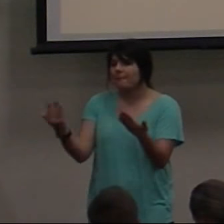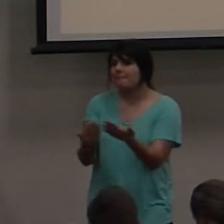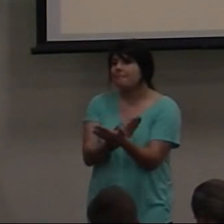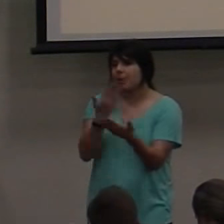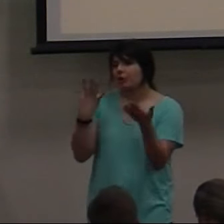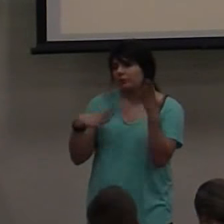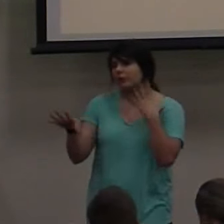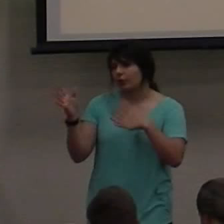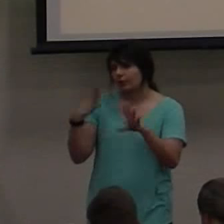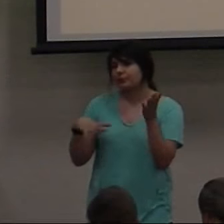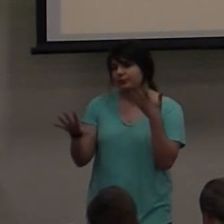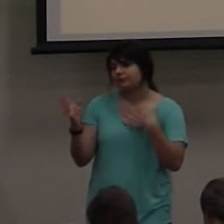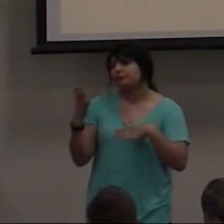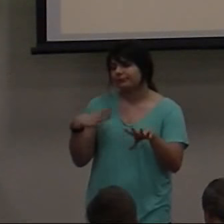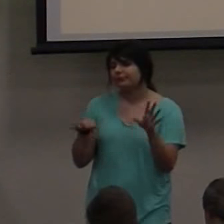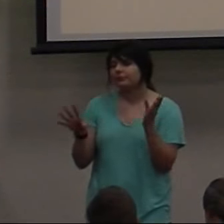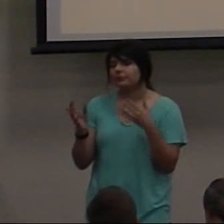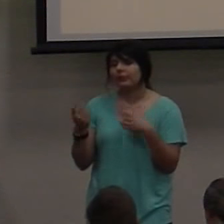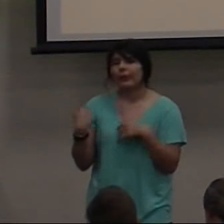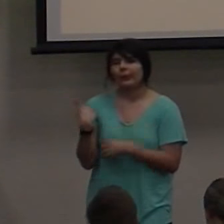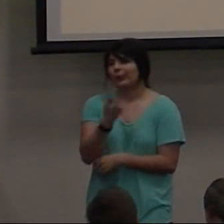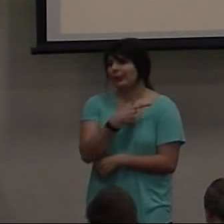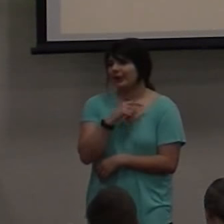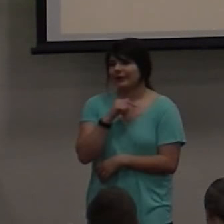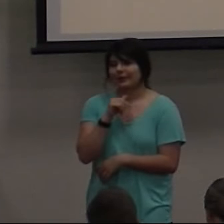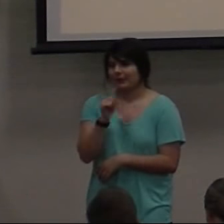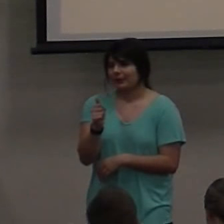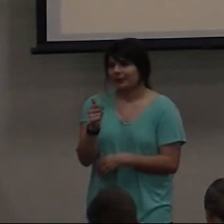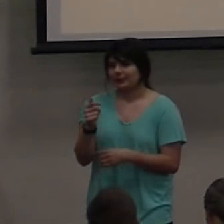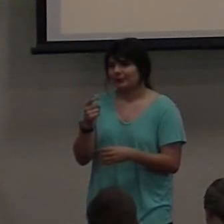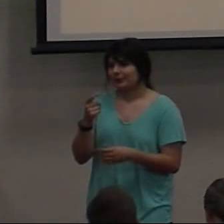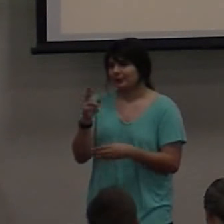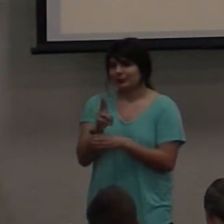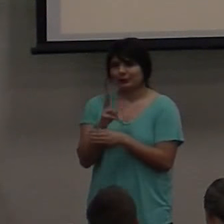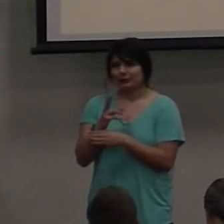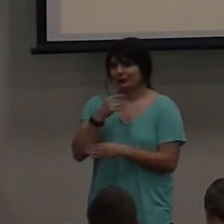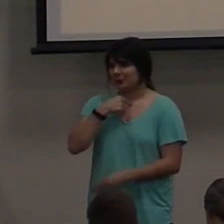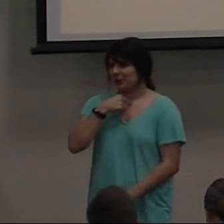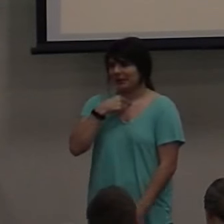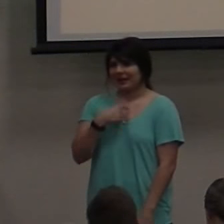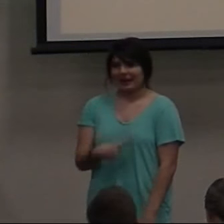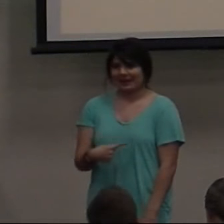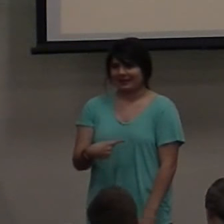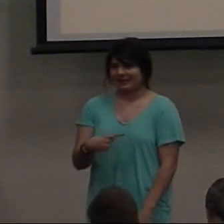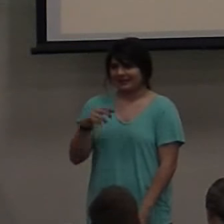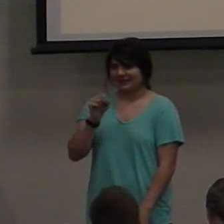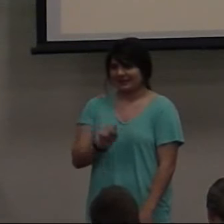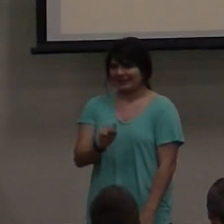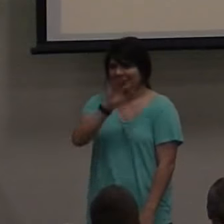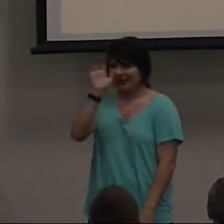clothes. We don't wear ties now in South Africa.